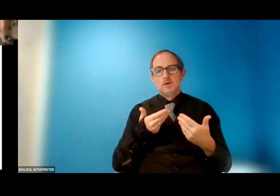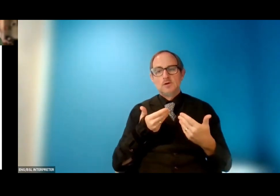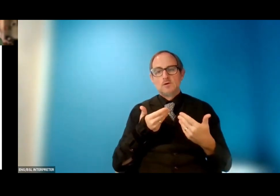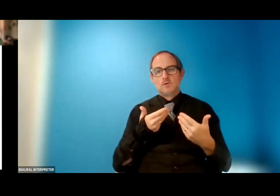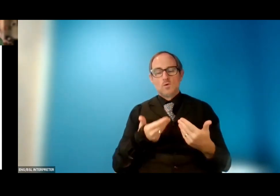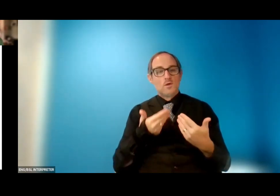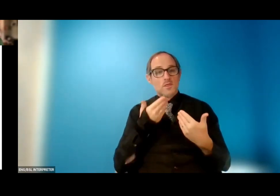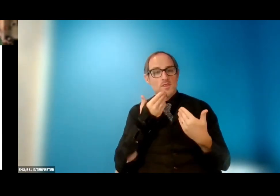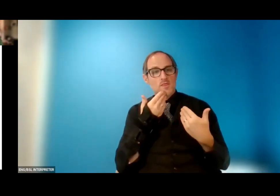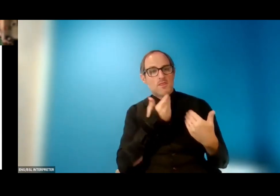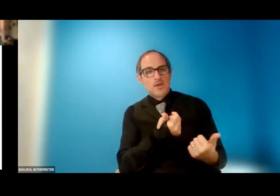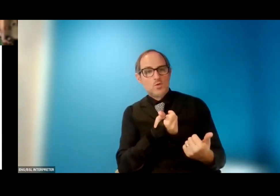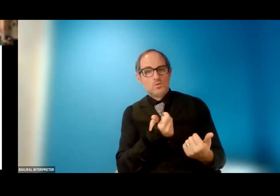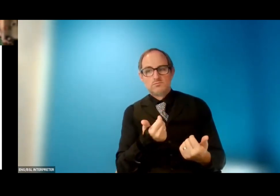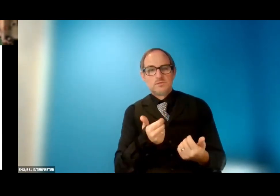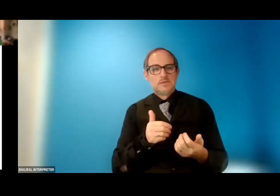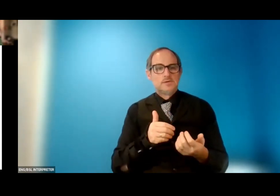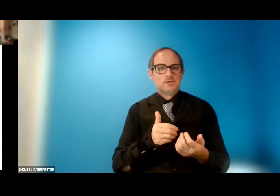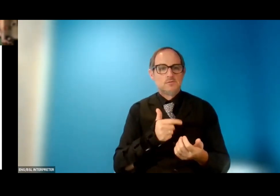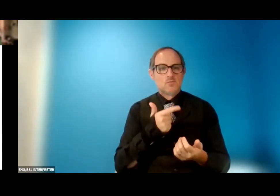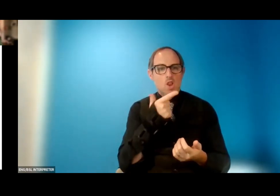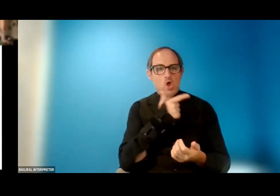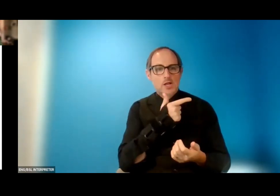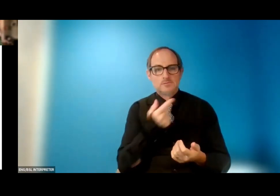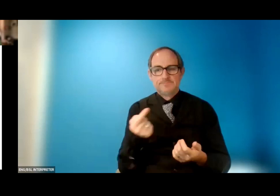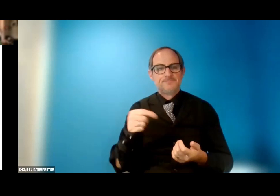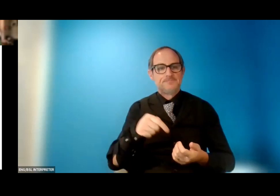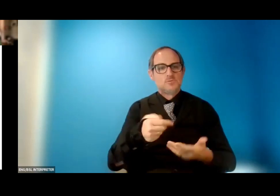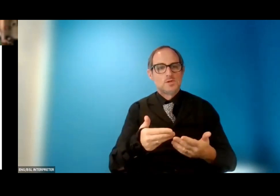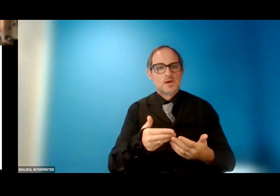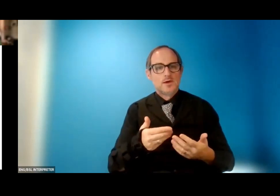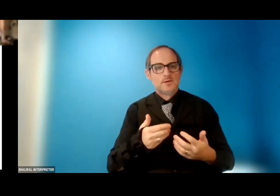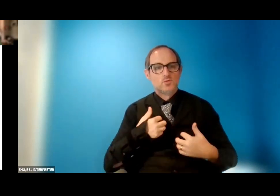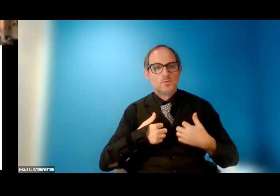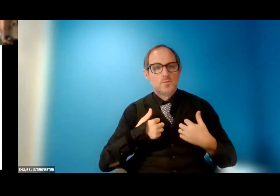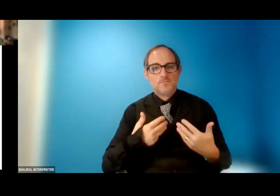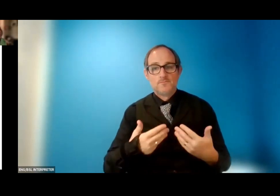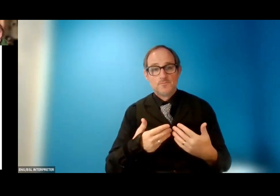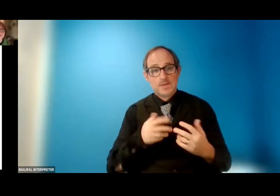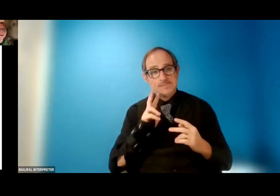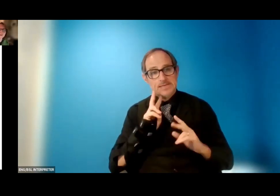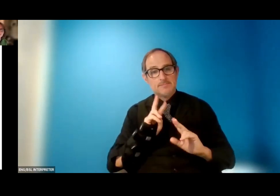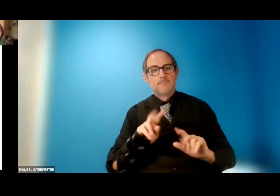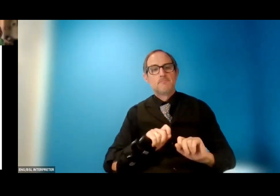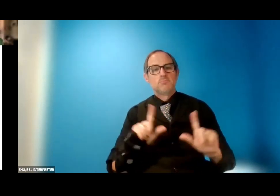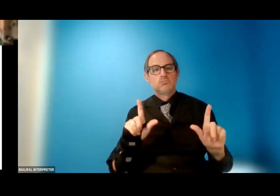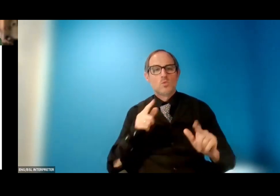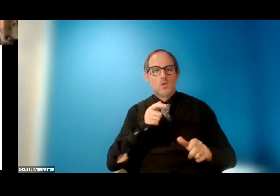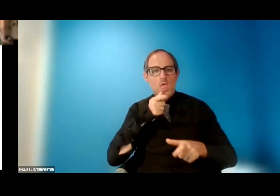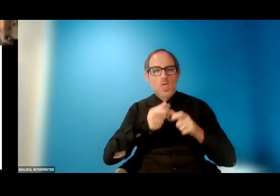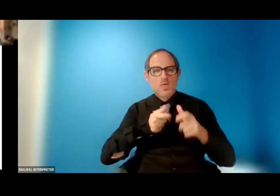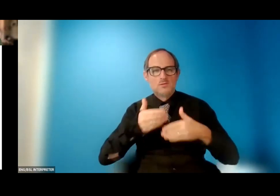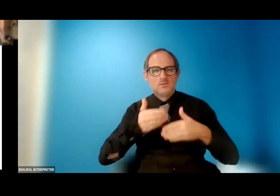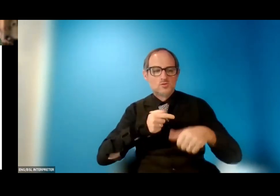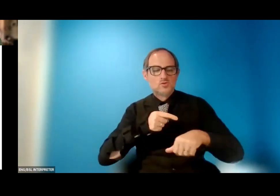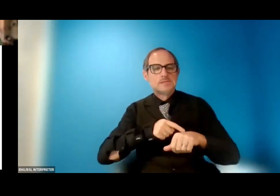Doughnut Day. Very exciting. Can you all see my screen? Just checking with that. Yeah, great. I'll just crack on then because we've not got too